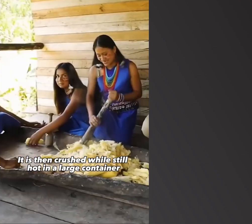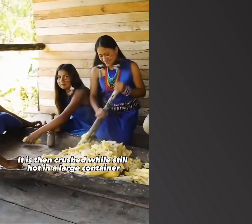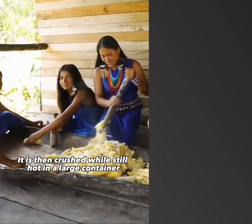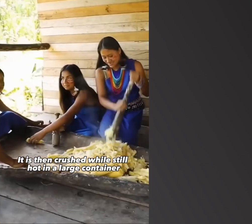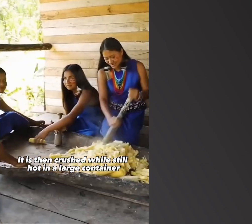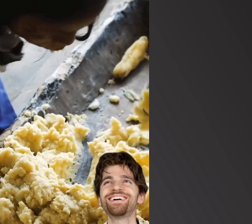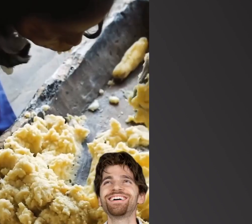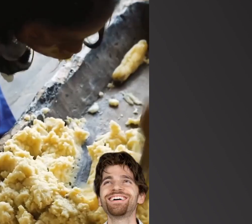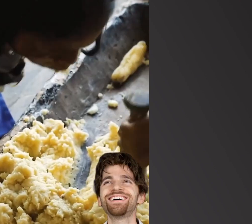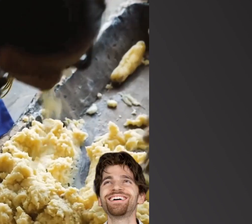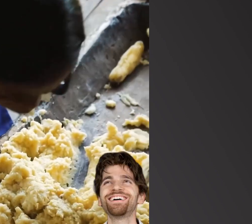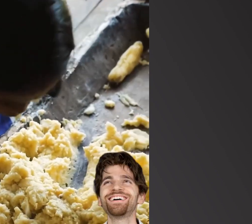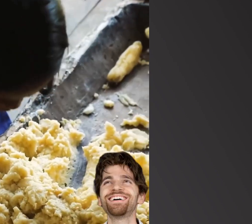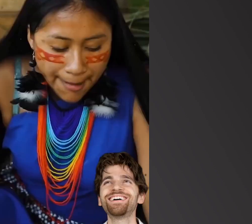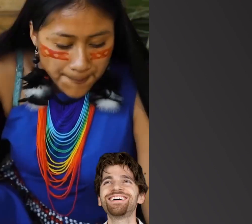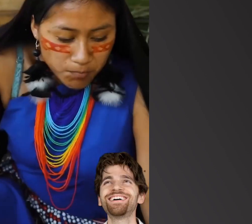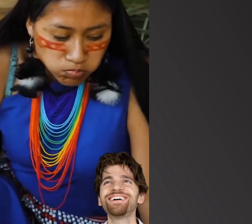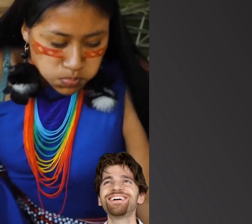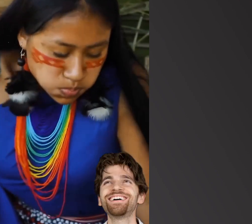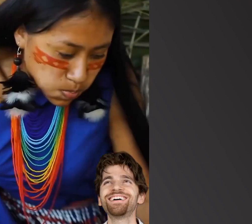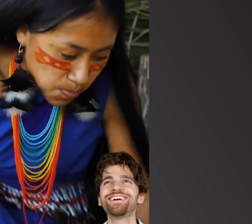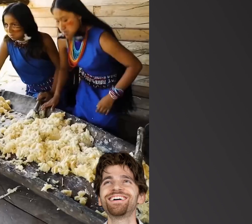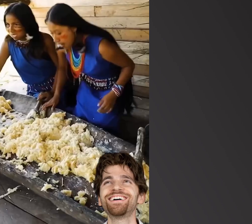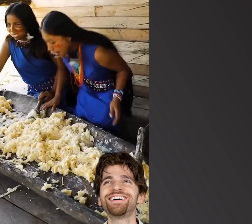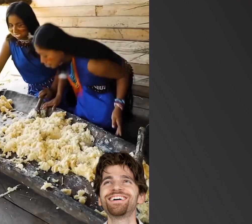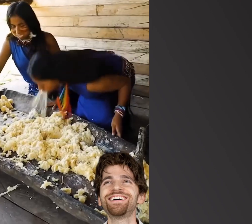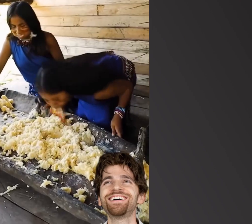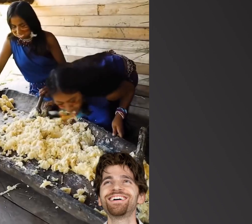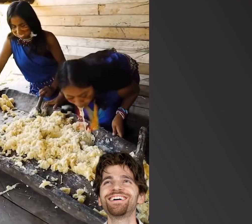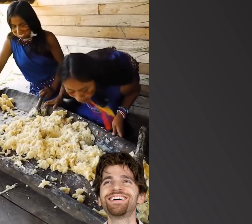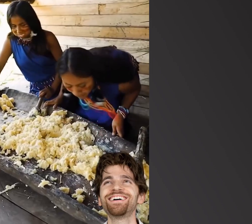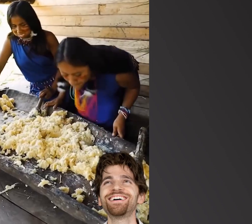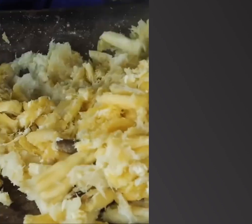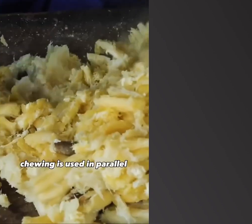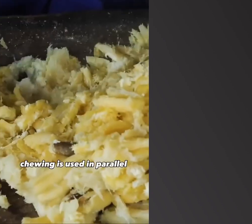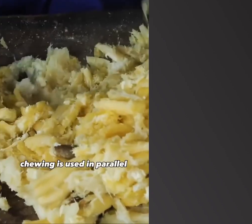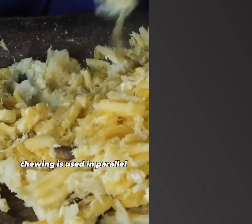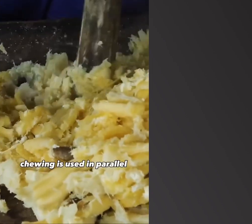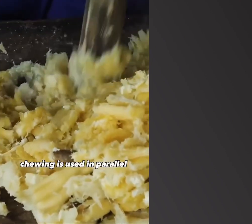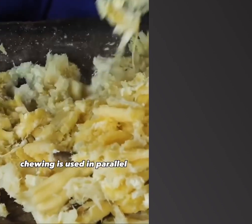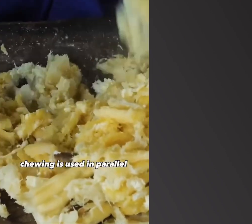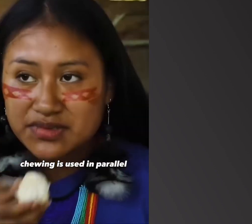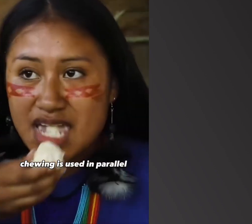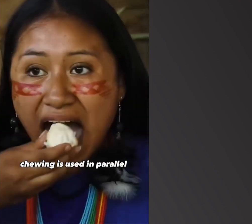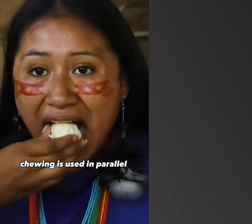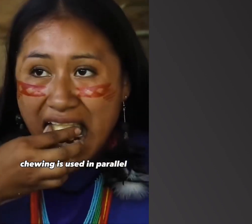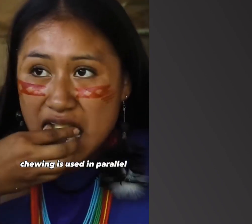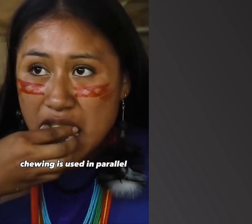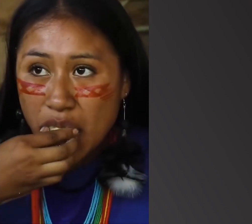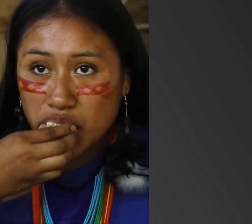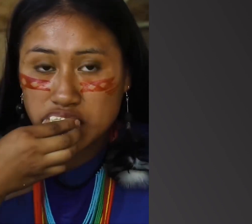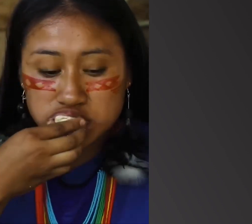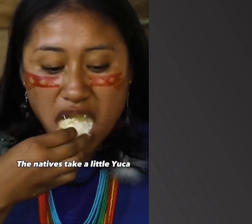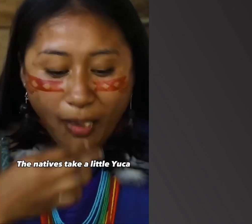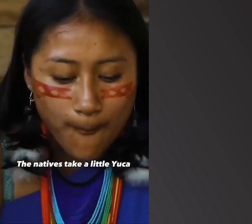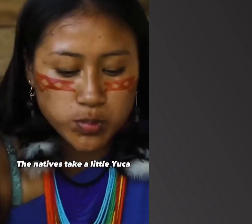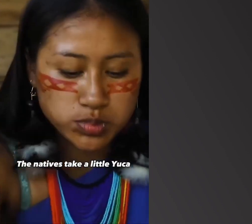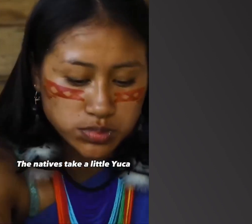while still. C'è sua sorella ad aiutarla. Sono 2 gocce d'acqua sputate. Chewing is used in parallel. The natives take a